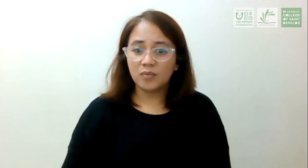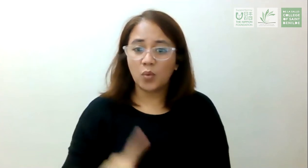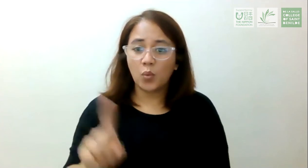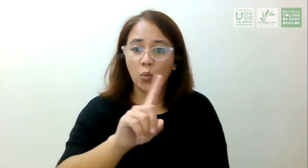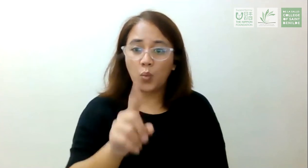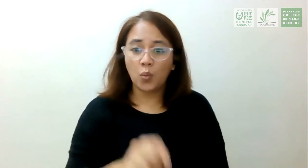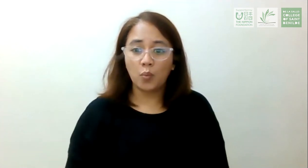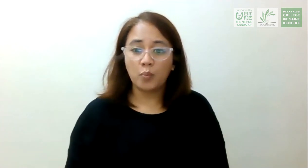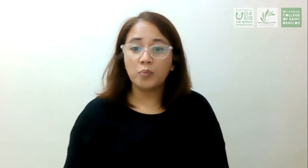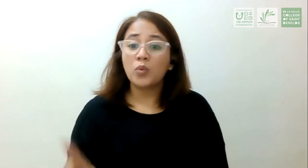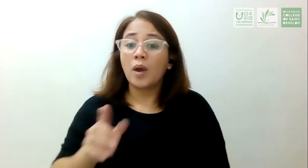So,